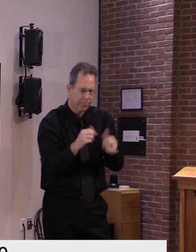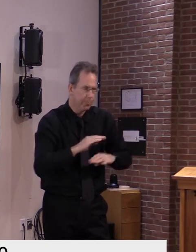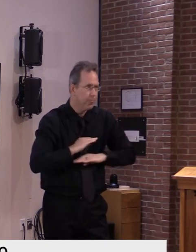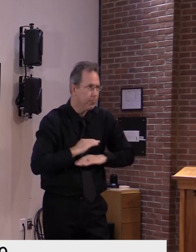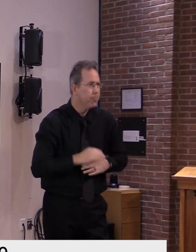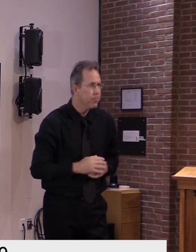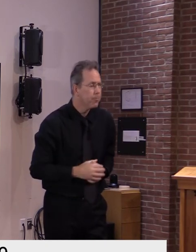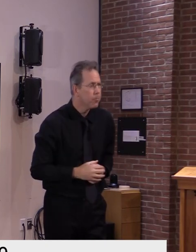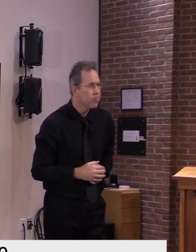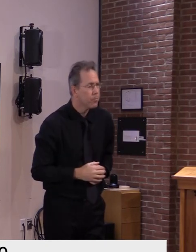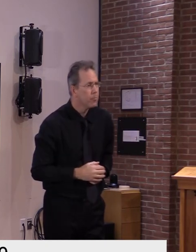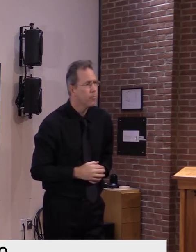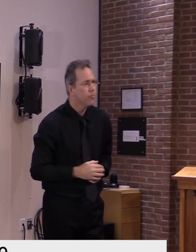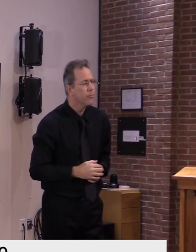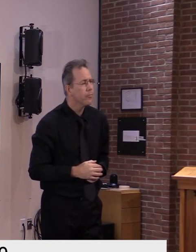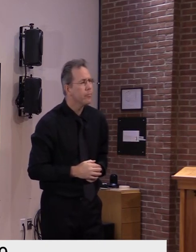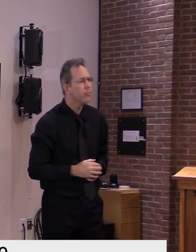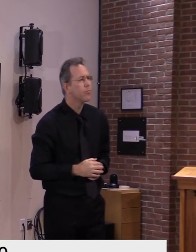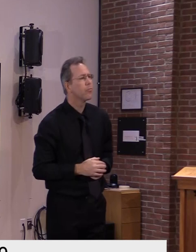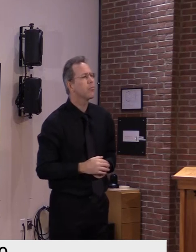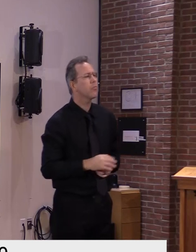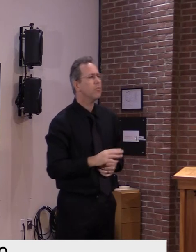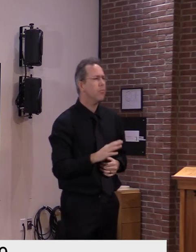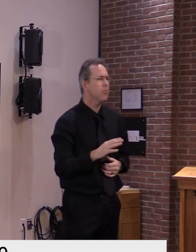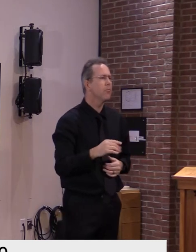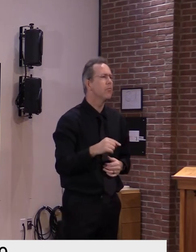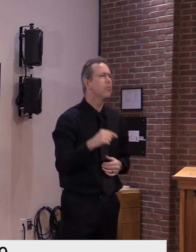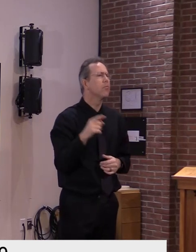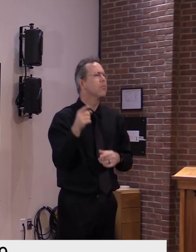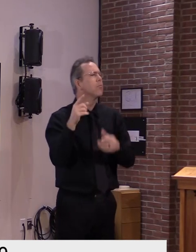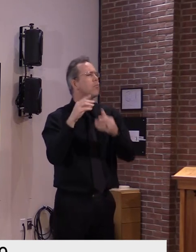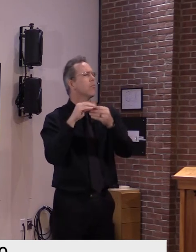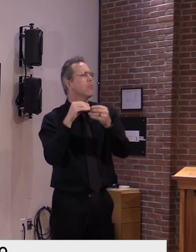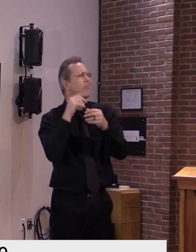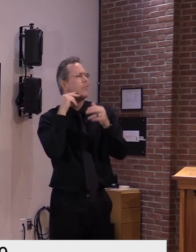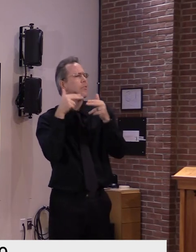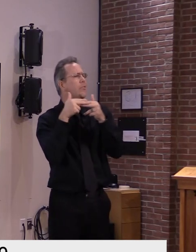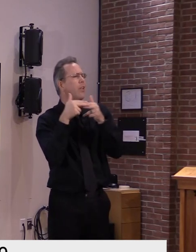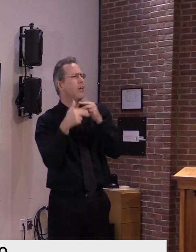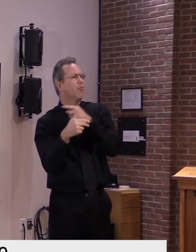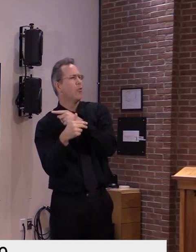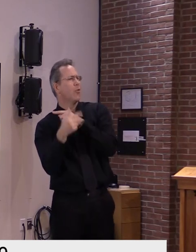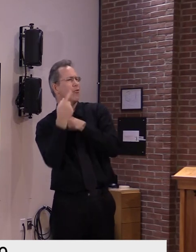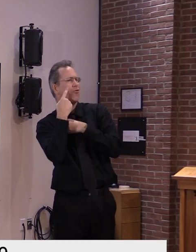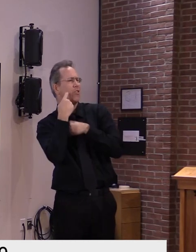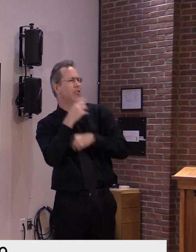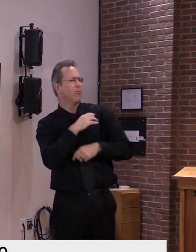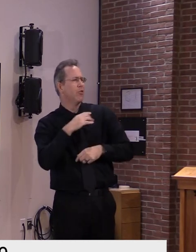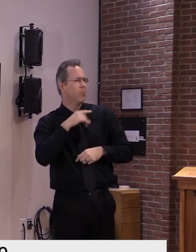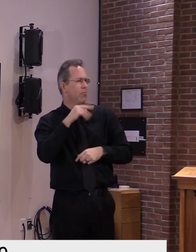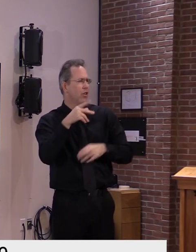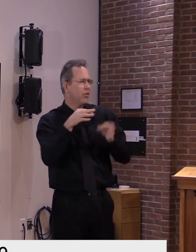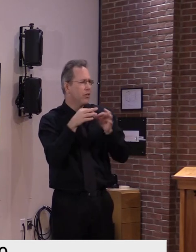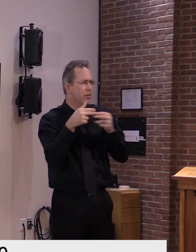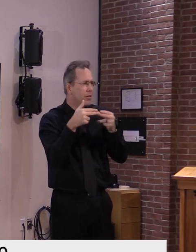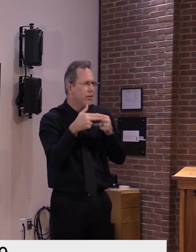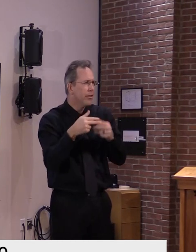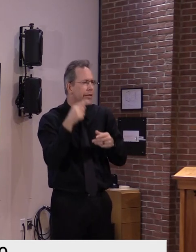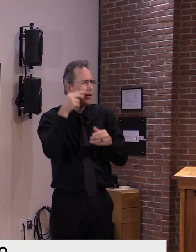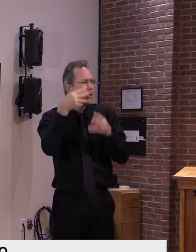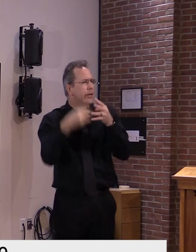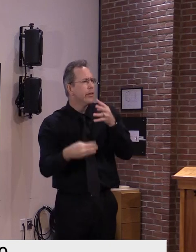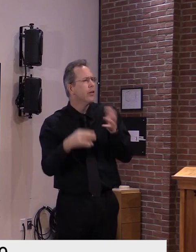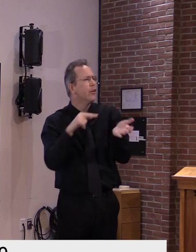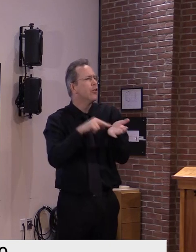Moving back to Commissioner Pichek's slides, you note that amongst 8 long-term care facilities, there were 283 cases